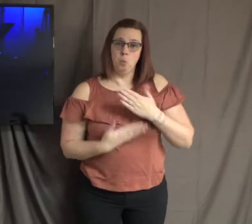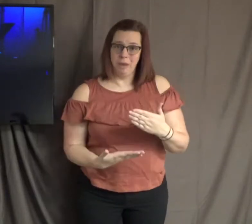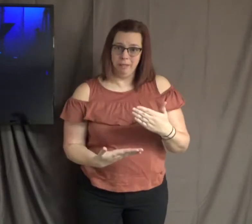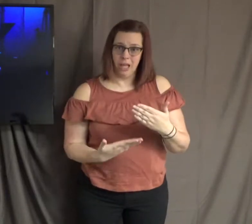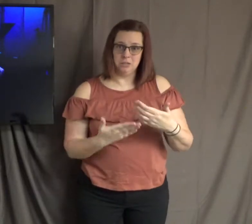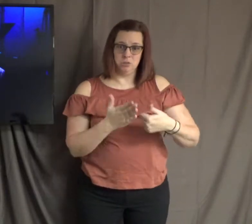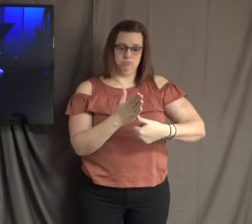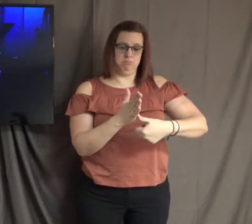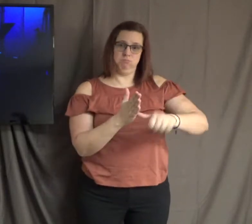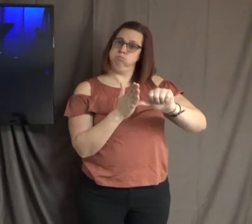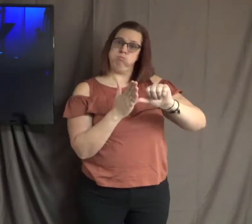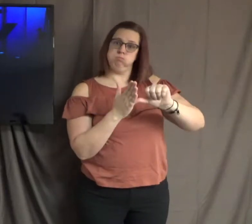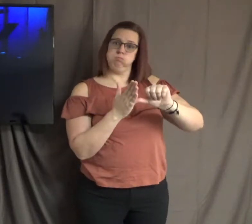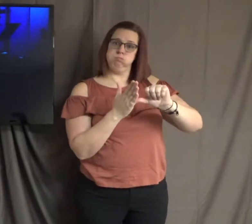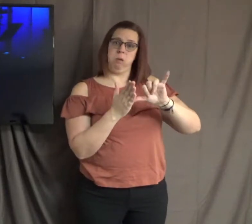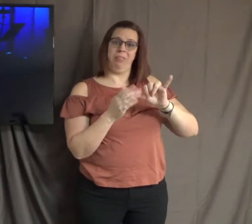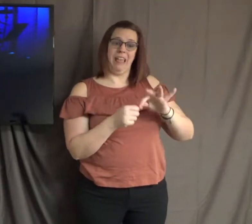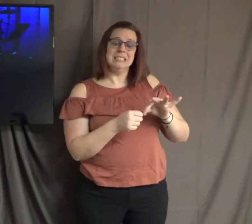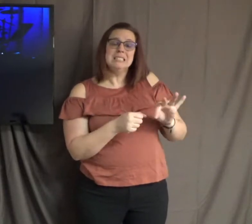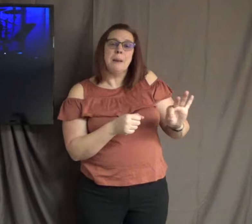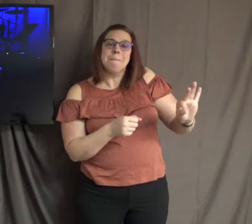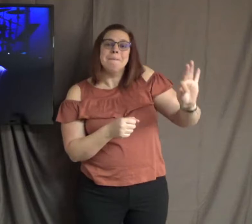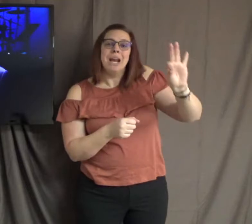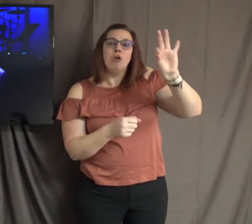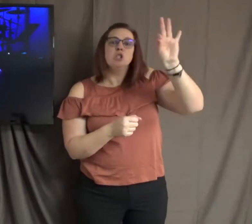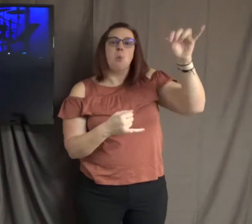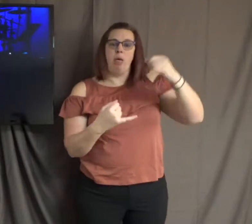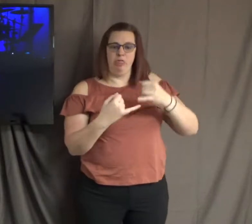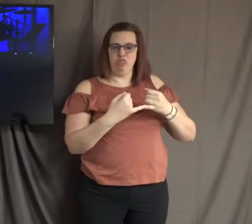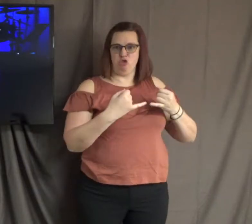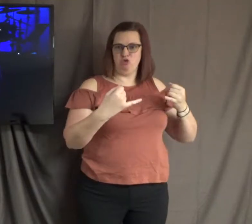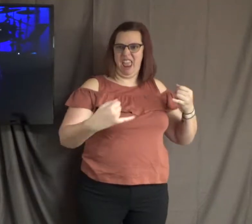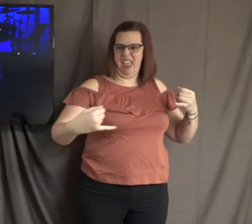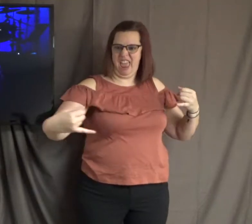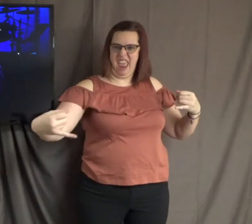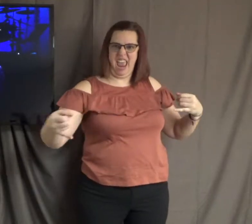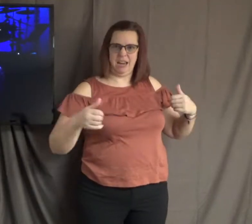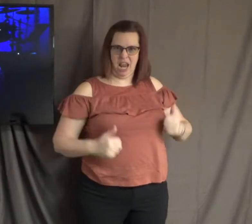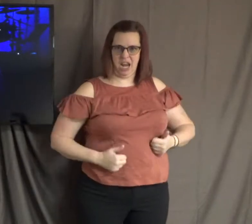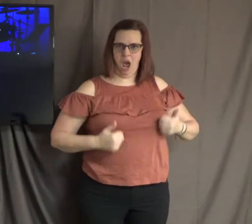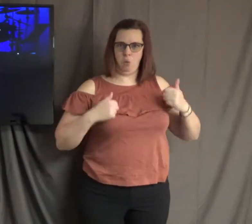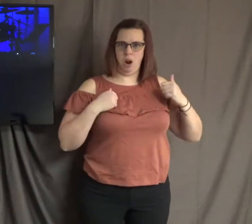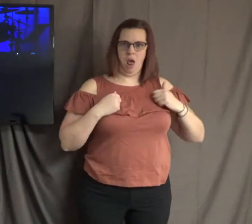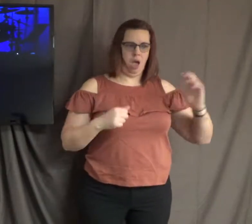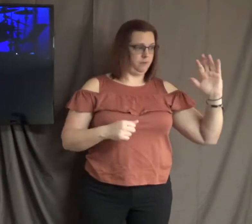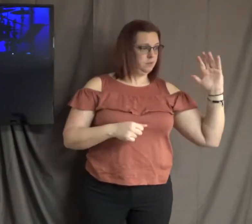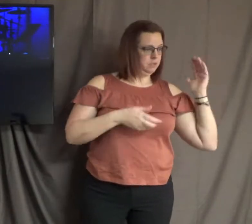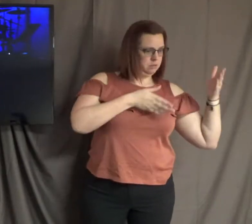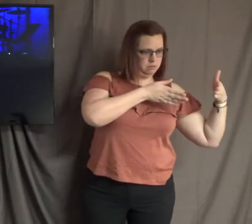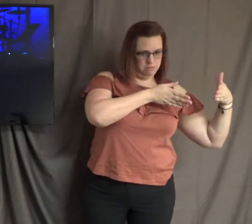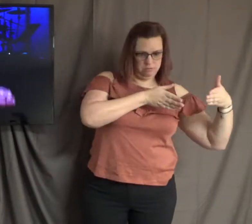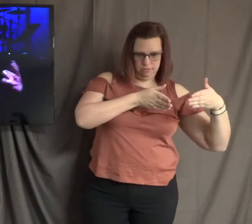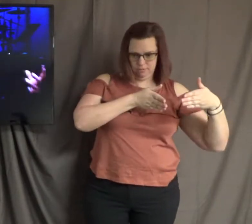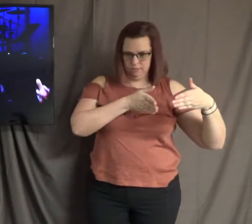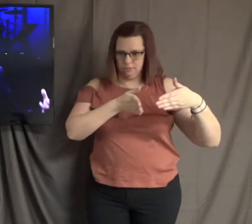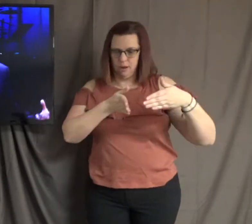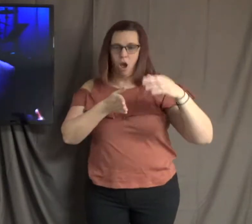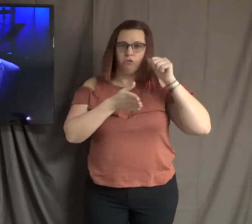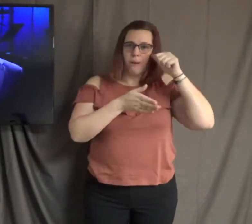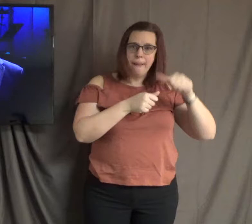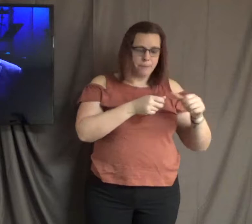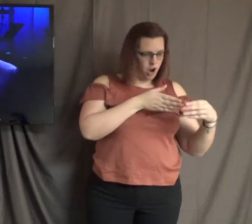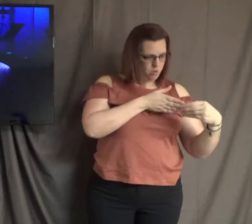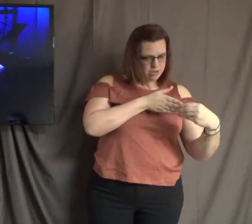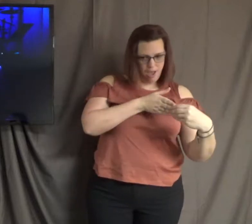that spiritual thread that's always been in our lives, our spiritual narrative, and remember how it's guided us along the way, that quality of